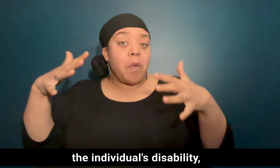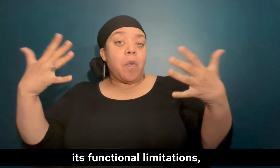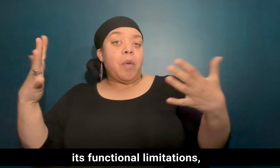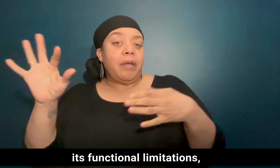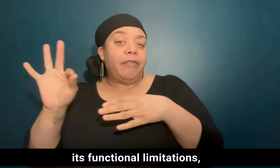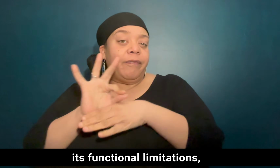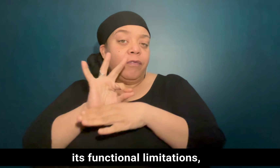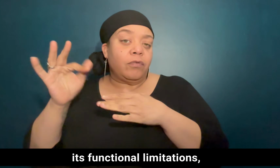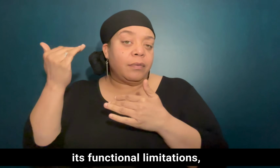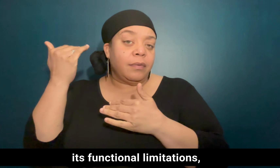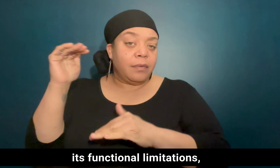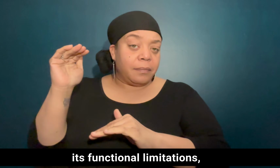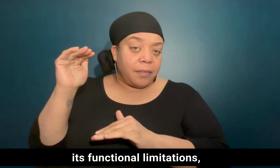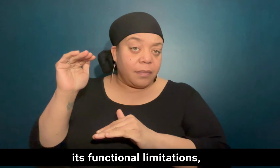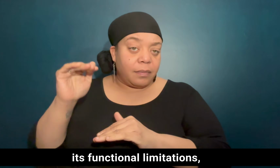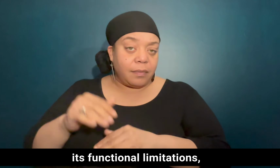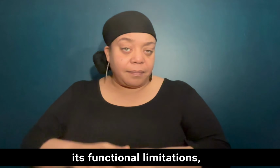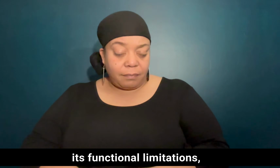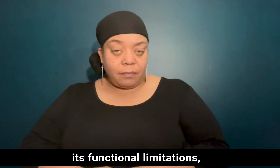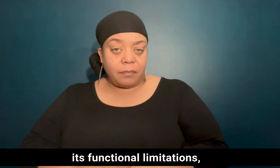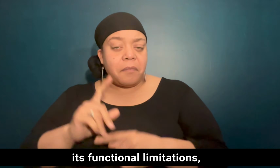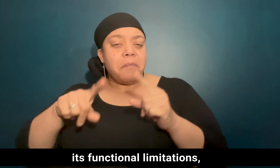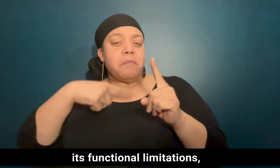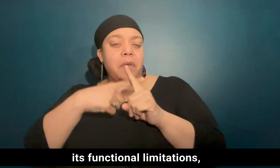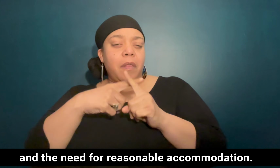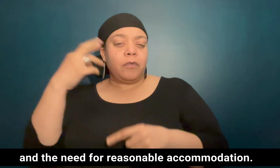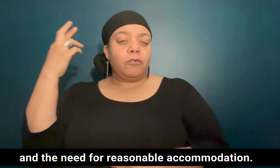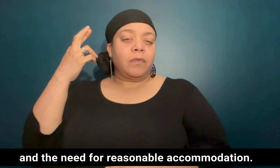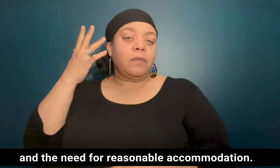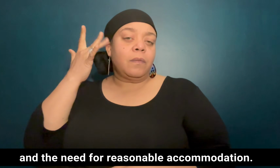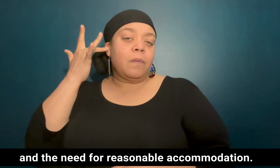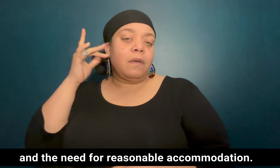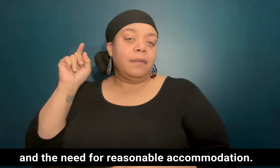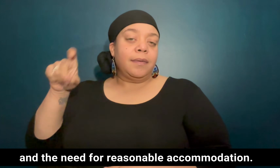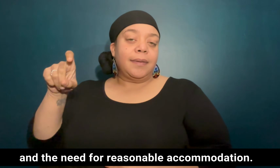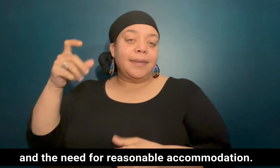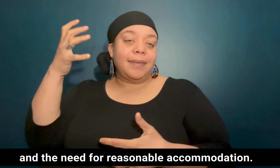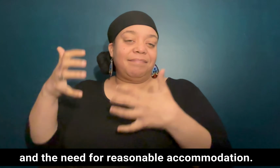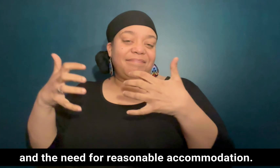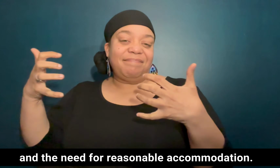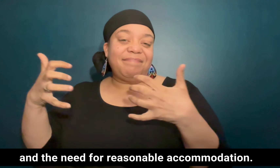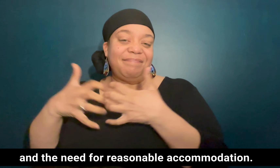its functional limitations, and the need for reasonable accommodation.